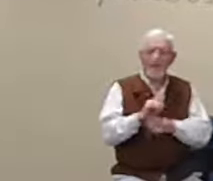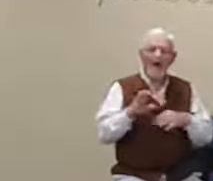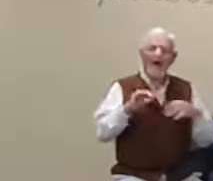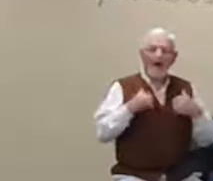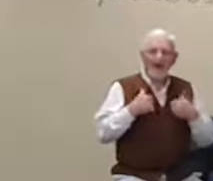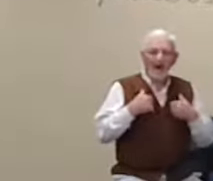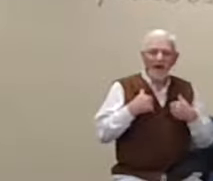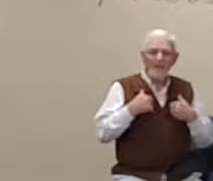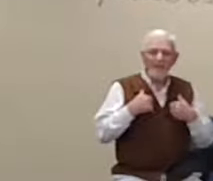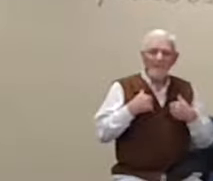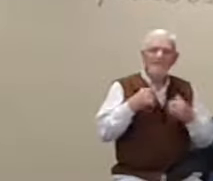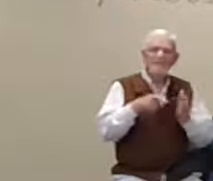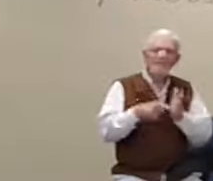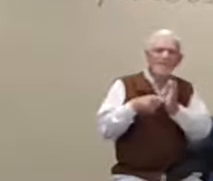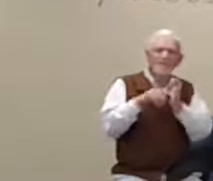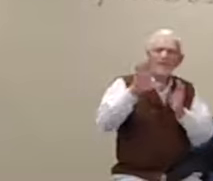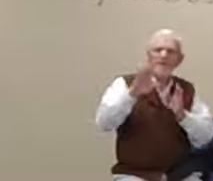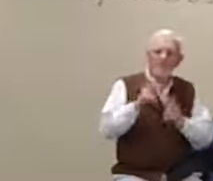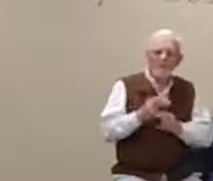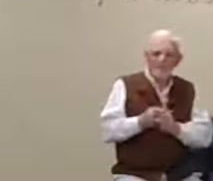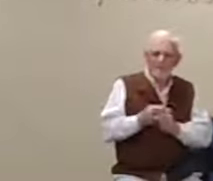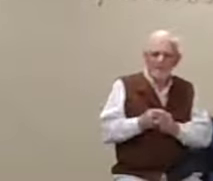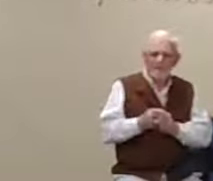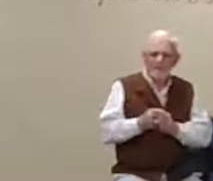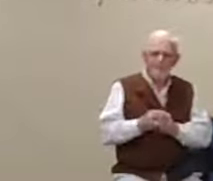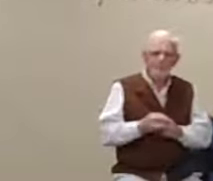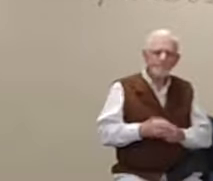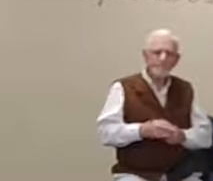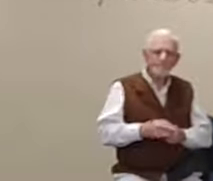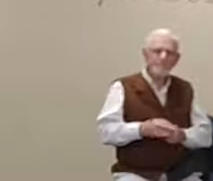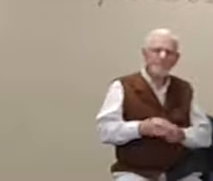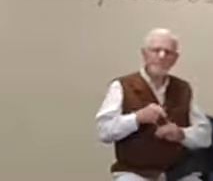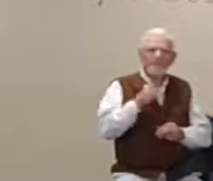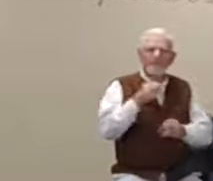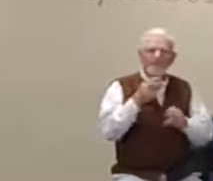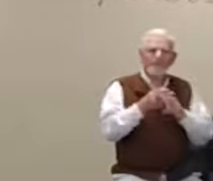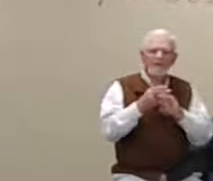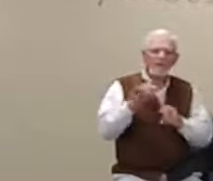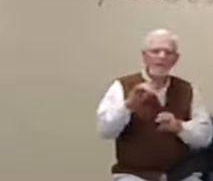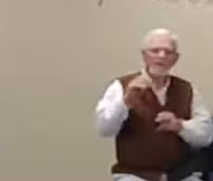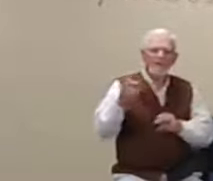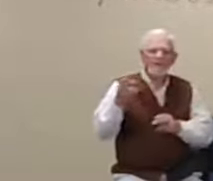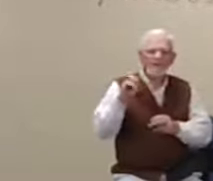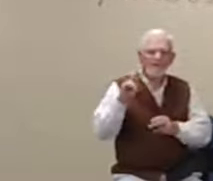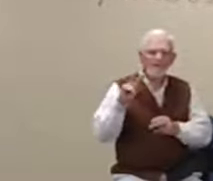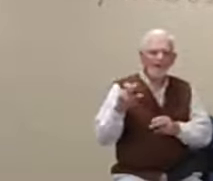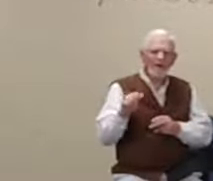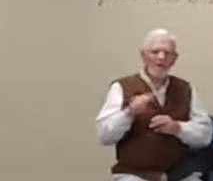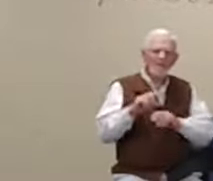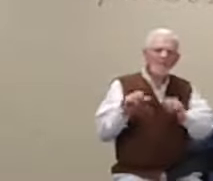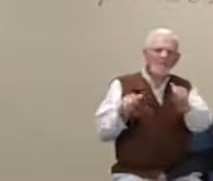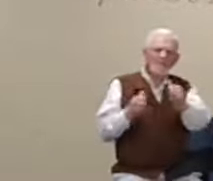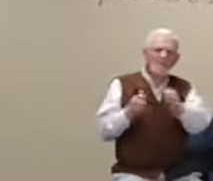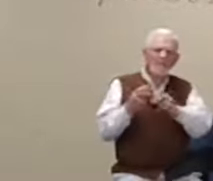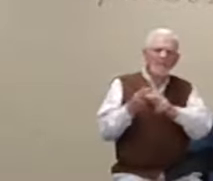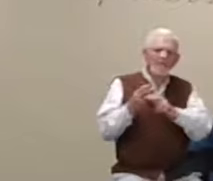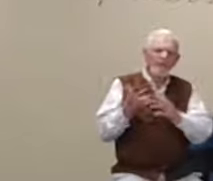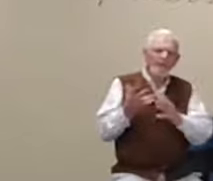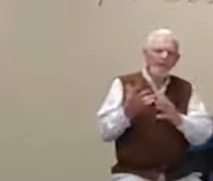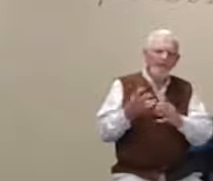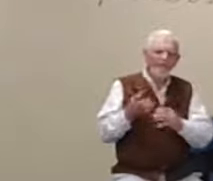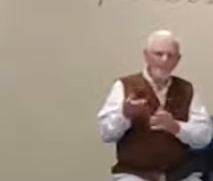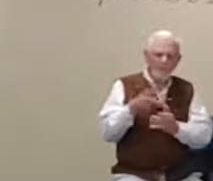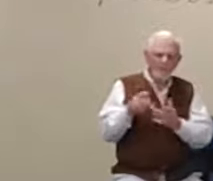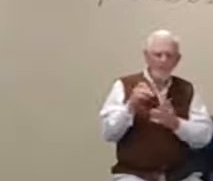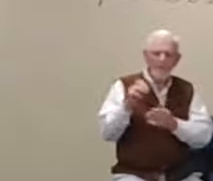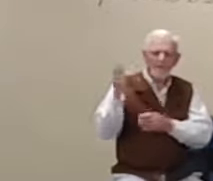thy name. It's not that they had a question about the name Jehovah. It's what stands behind the name. And part of missions, part of